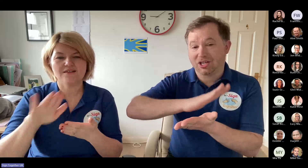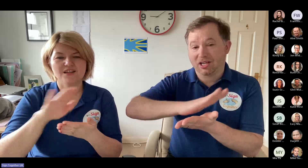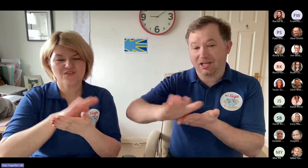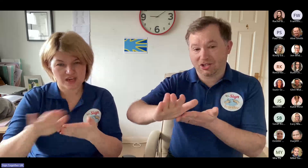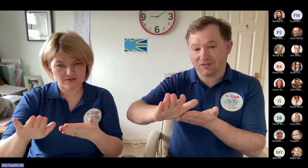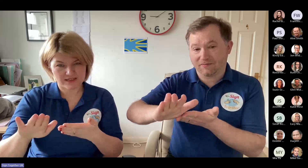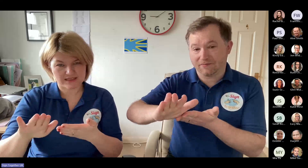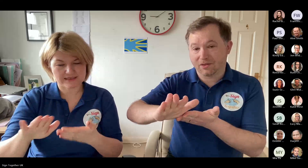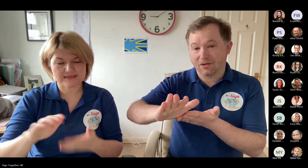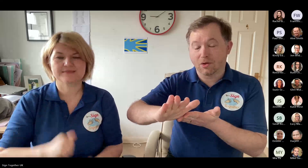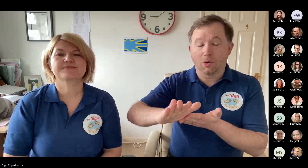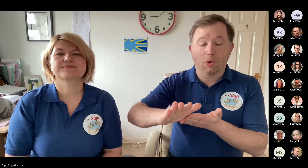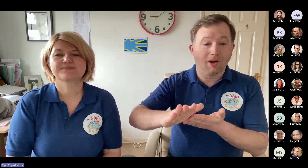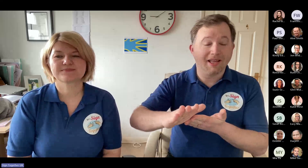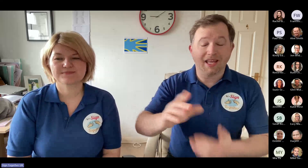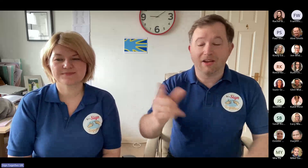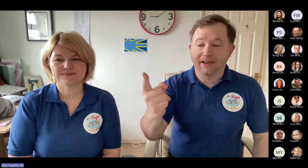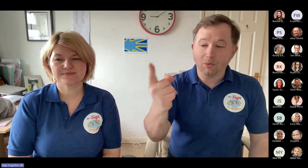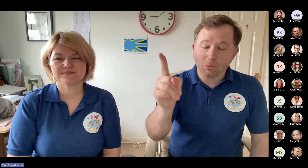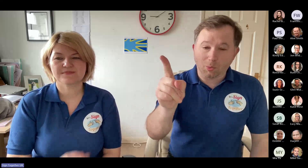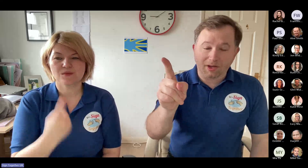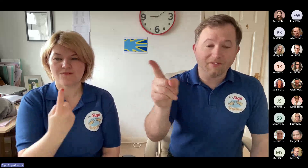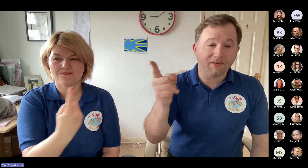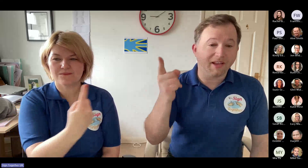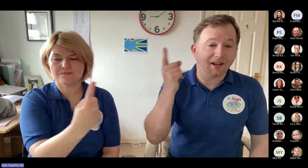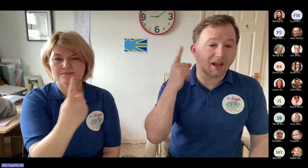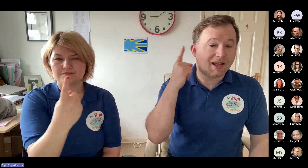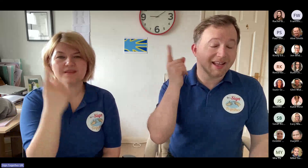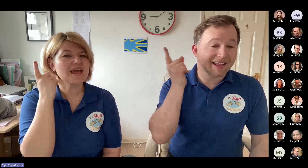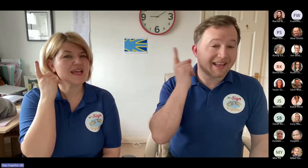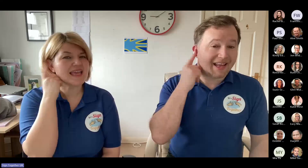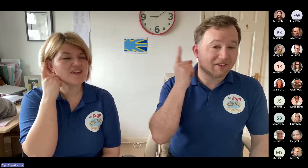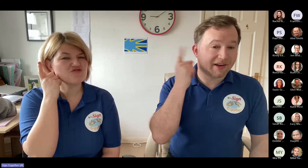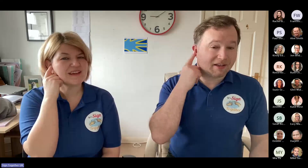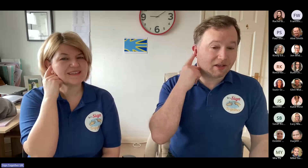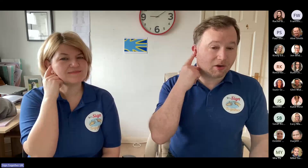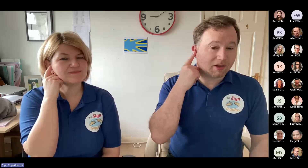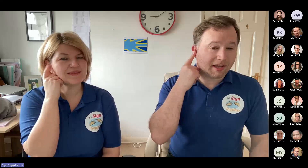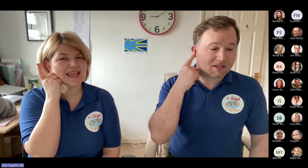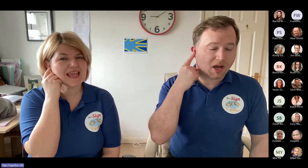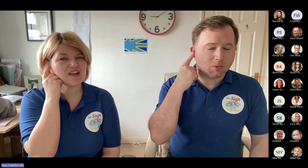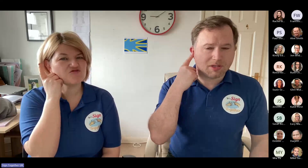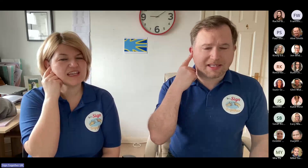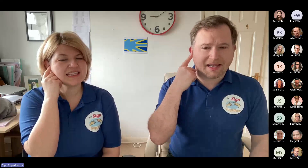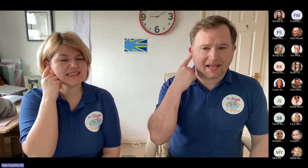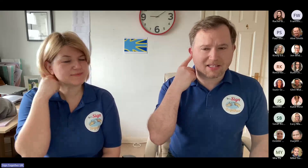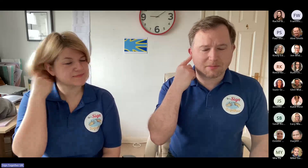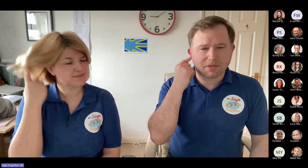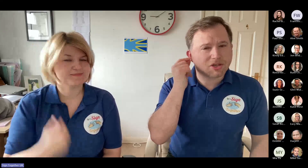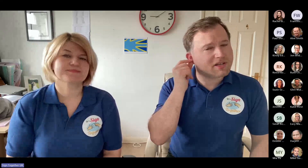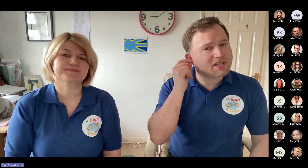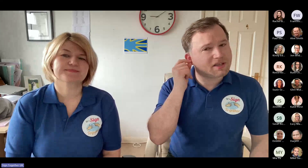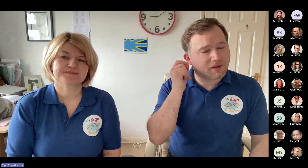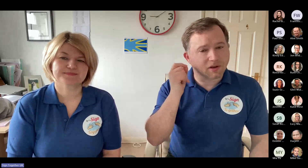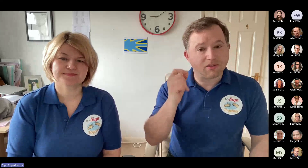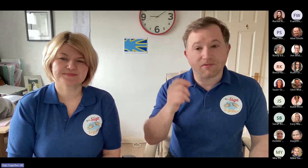H. Or hearing, 1 finger, hearing. Okay, so I would guess the majority of you, as